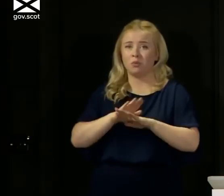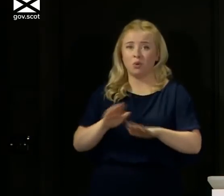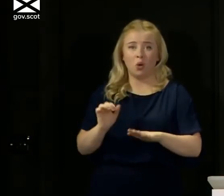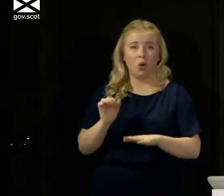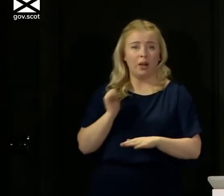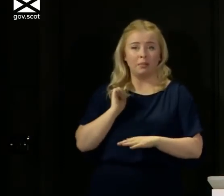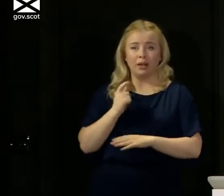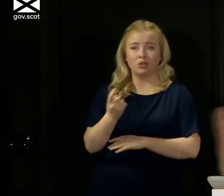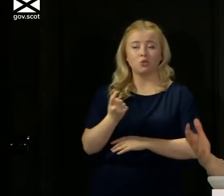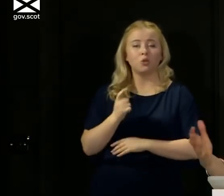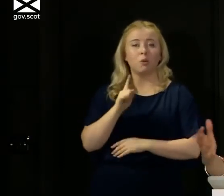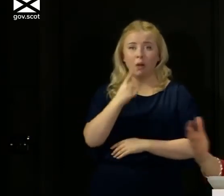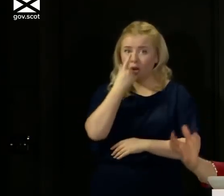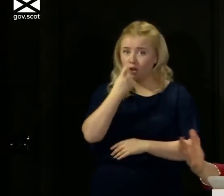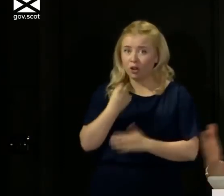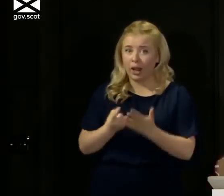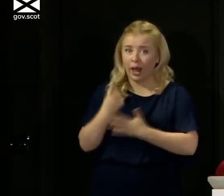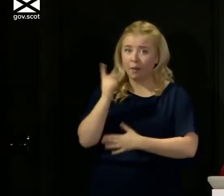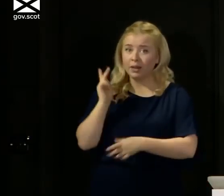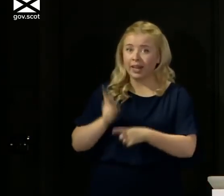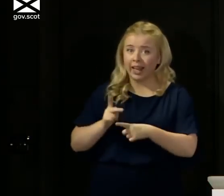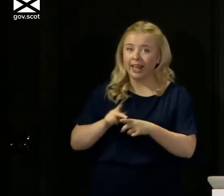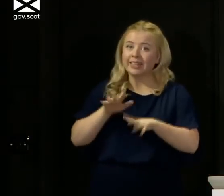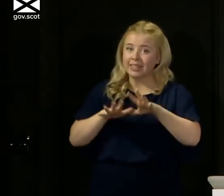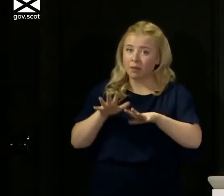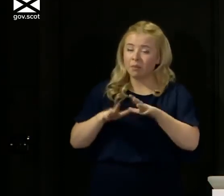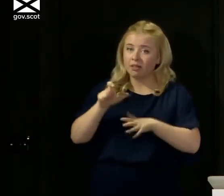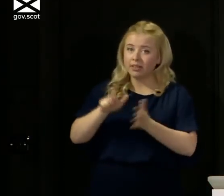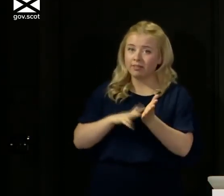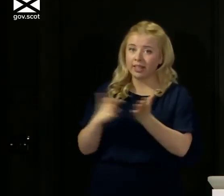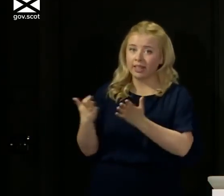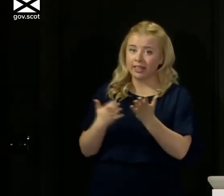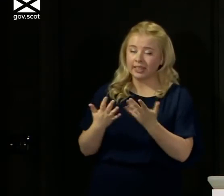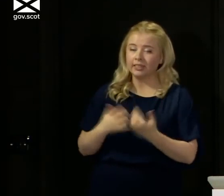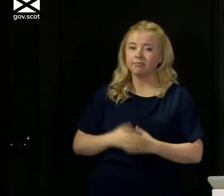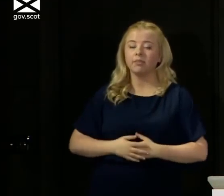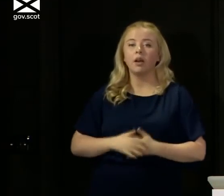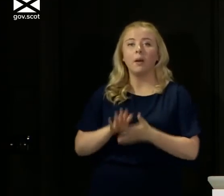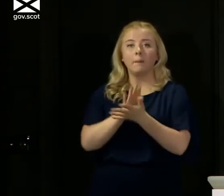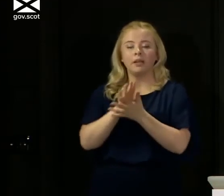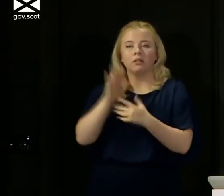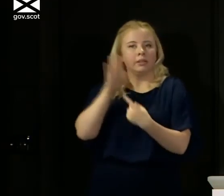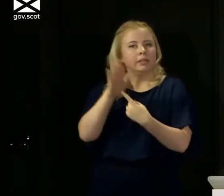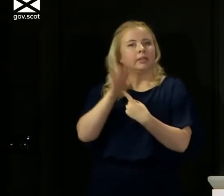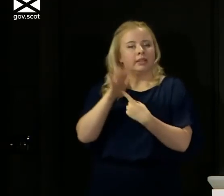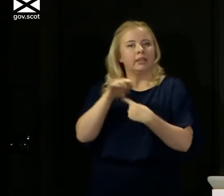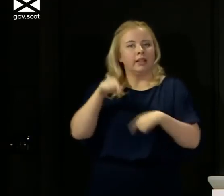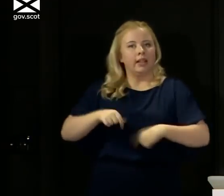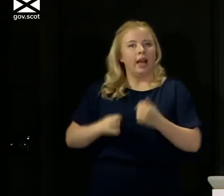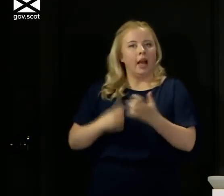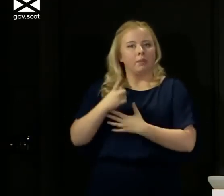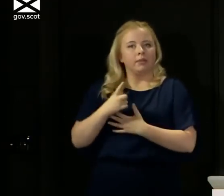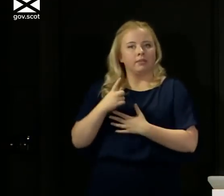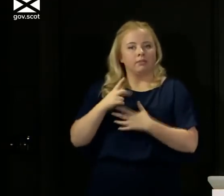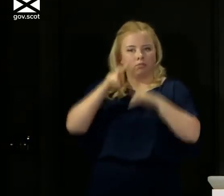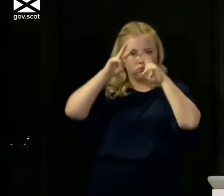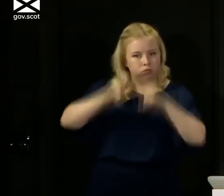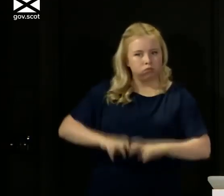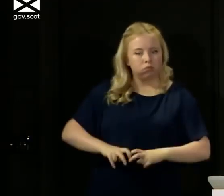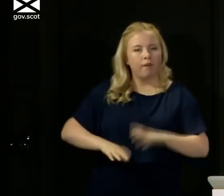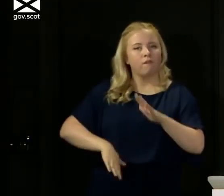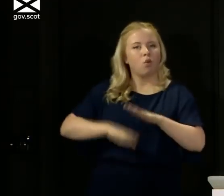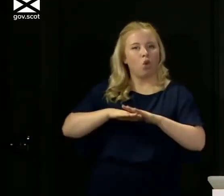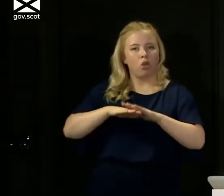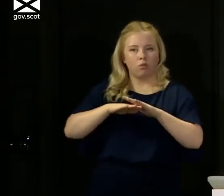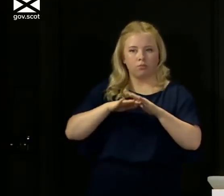but we could be dealing with a pandemic sometime in the future. So it's really important that this takes place. So I will want to make sure there is